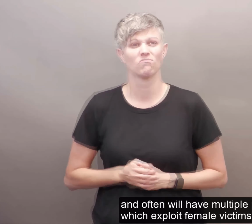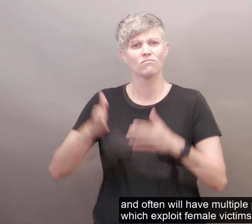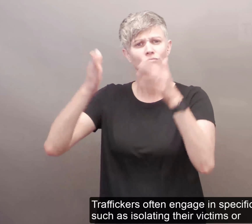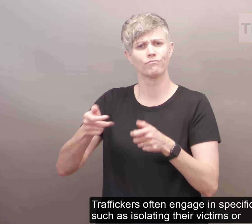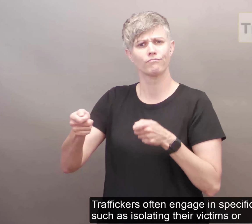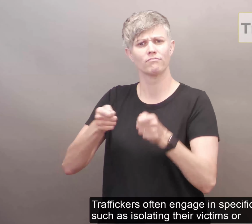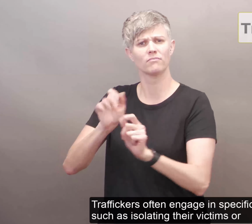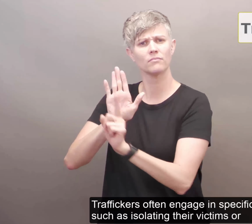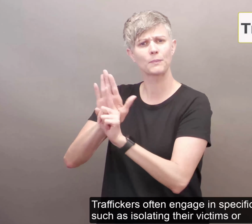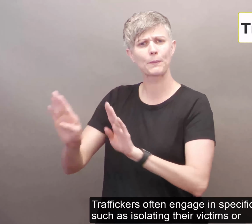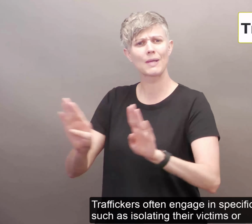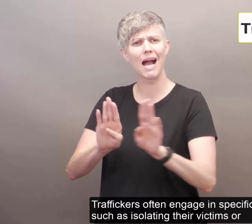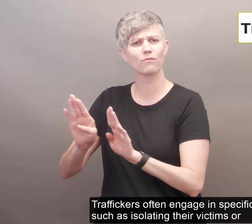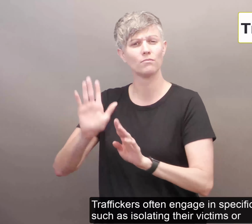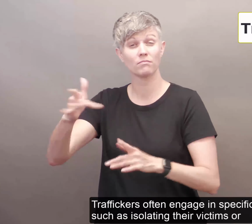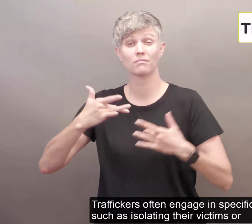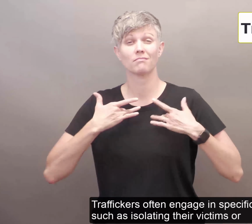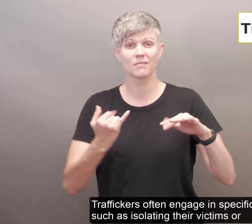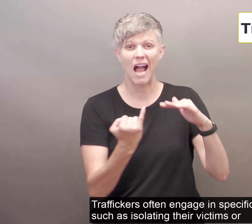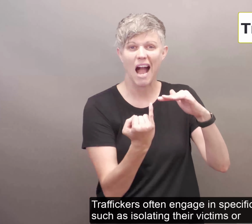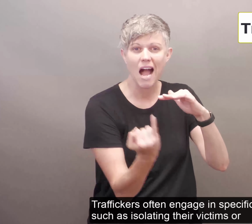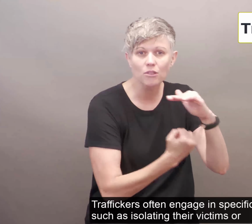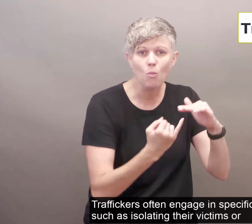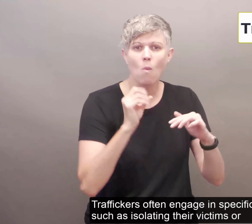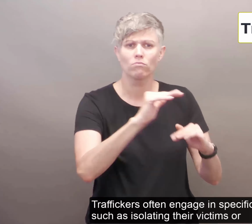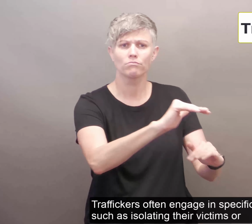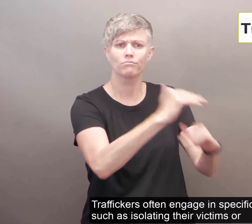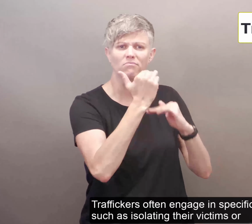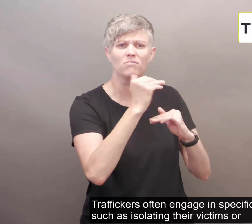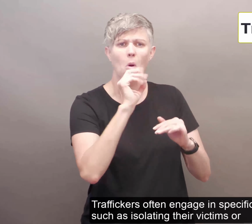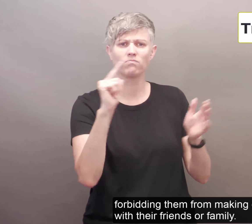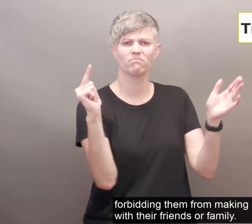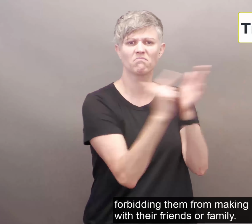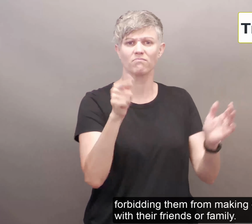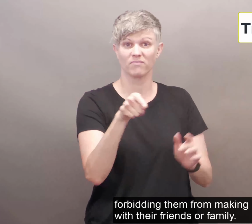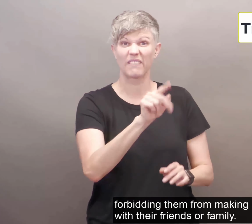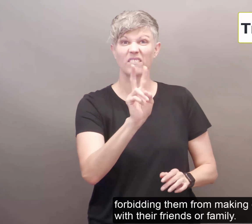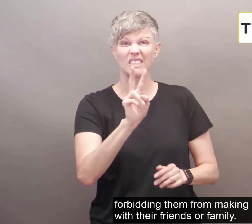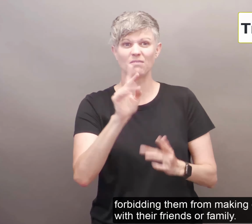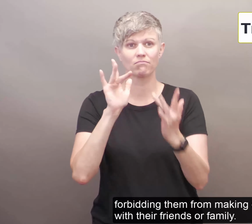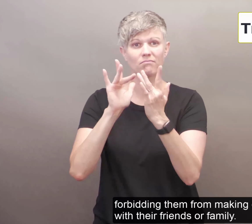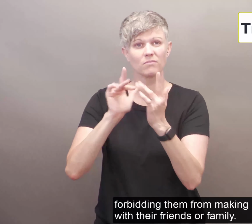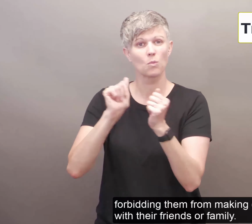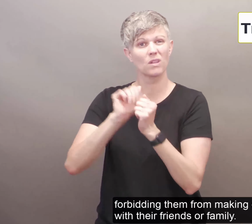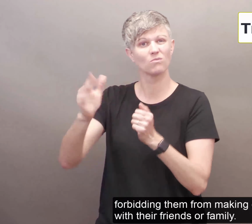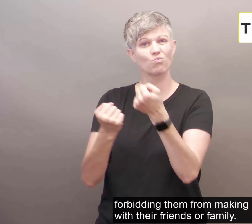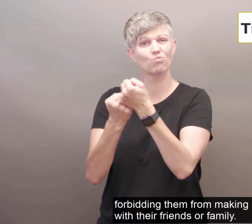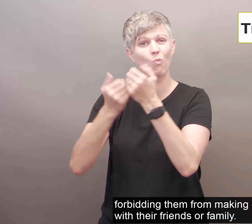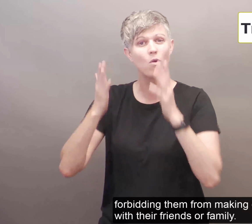often engage in specific behaviors, such as isolating their victims or forbidding them from making contact with their friends or